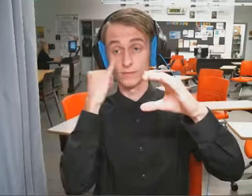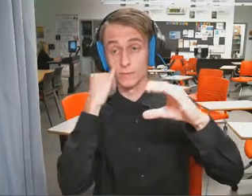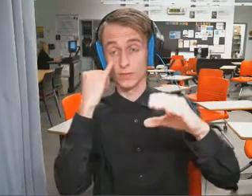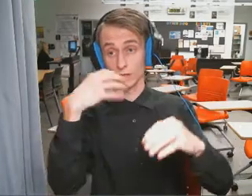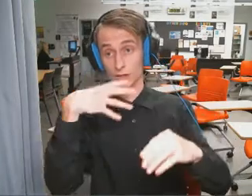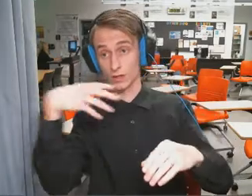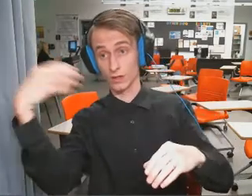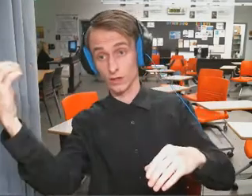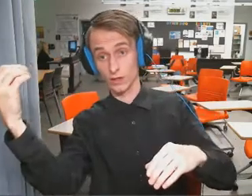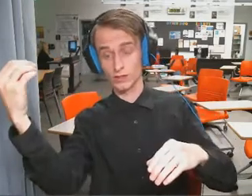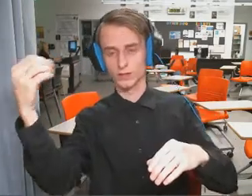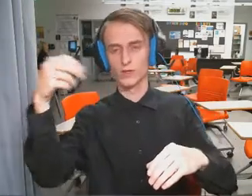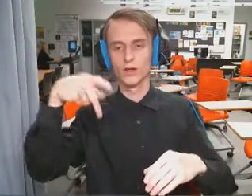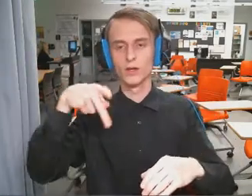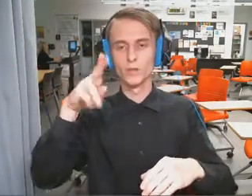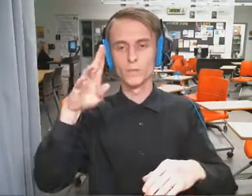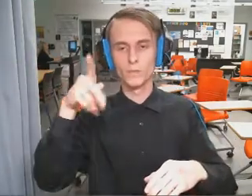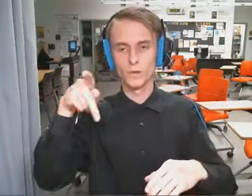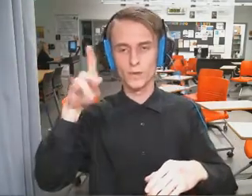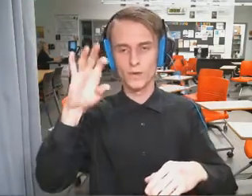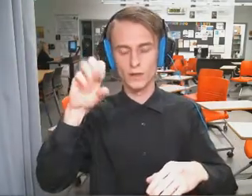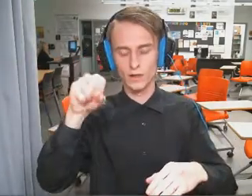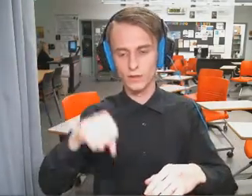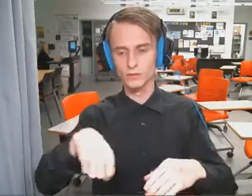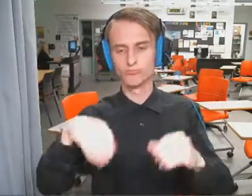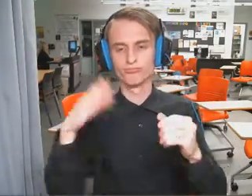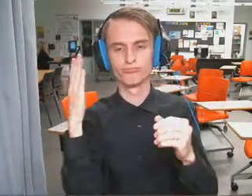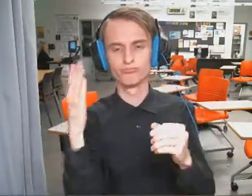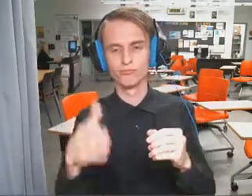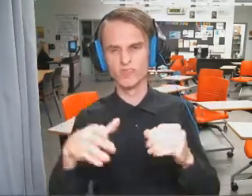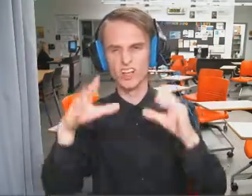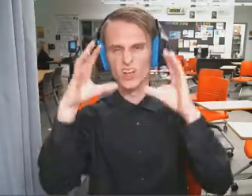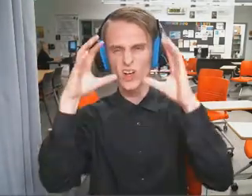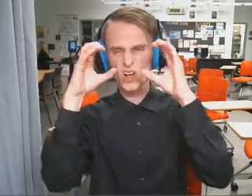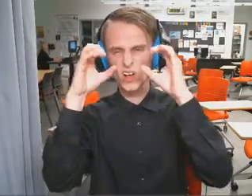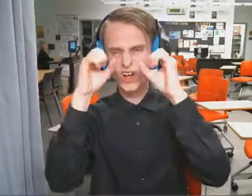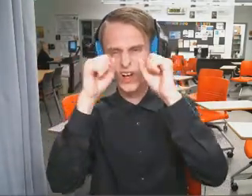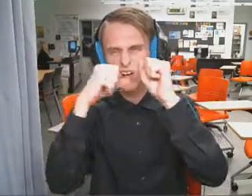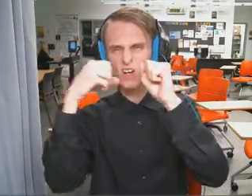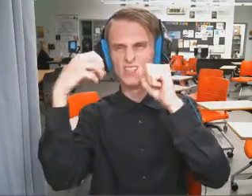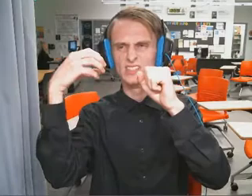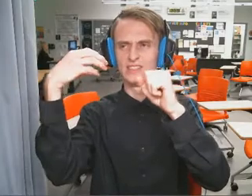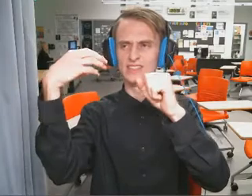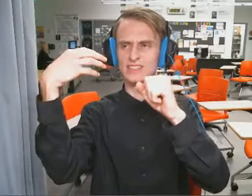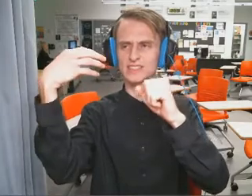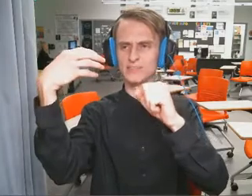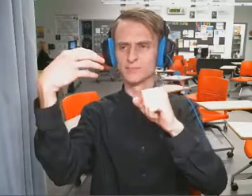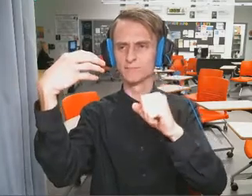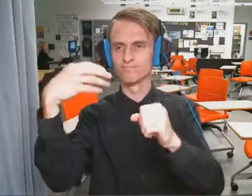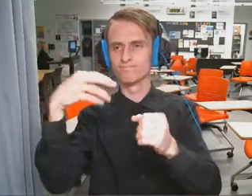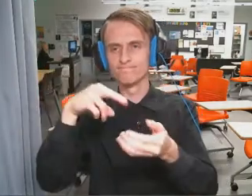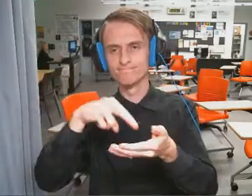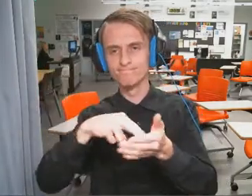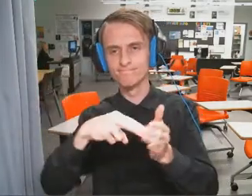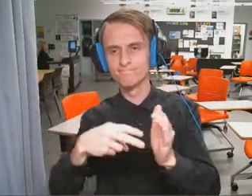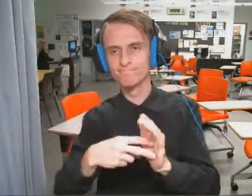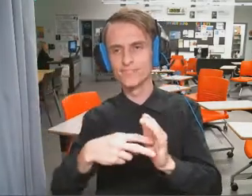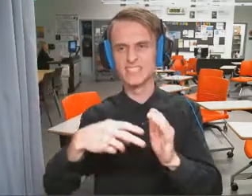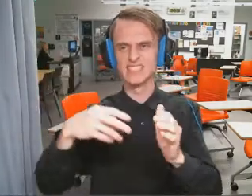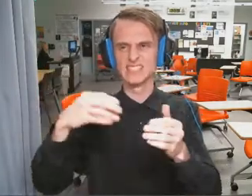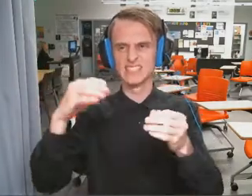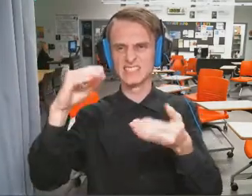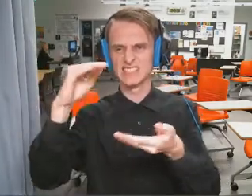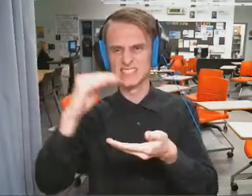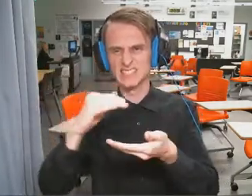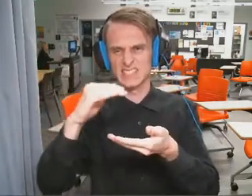outside, the pupil will constrict and become like pinpoint to decrease the amount of light, because you're outside